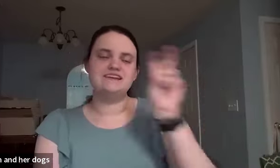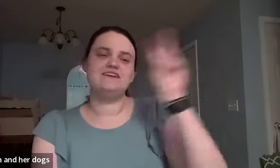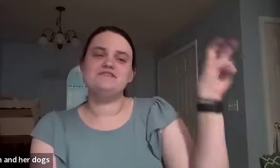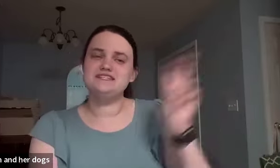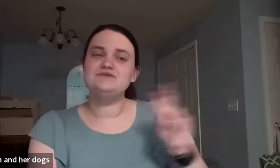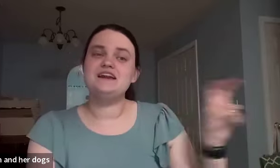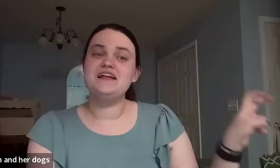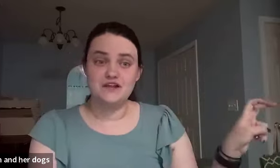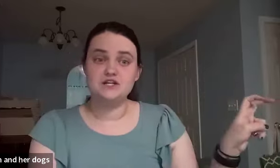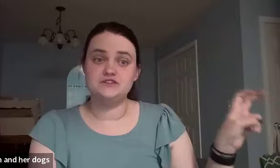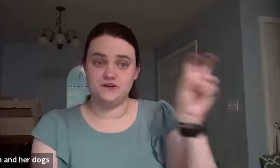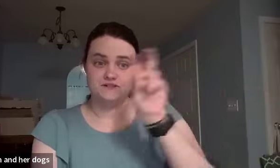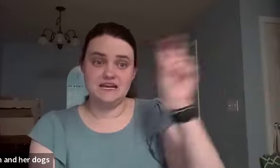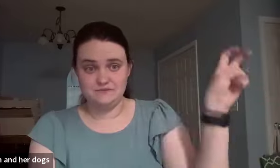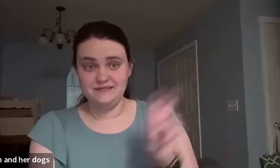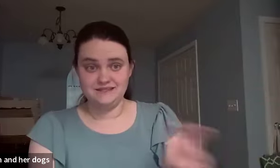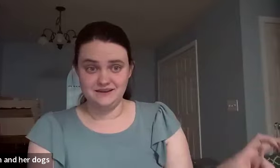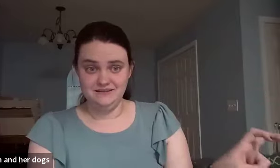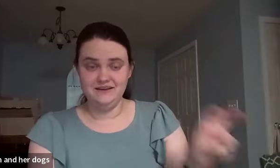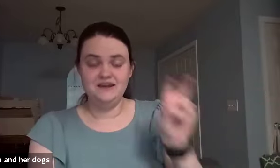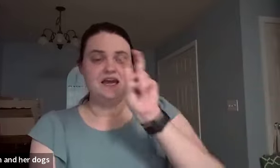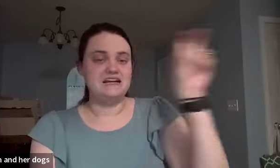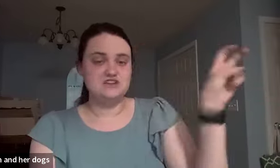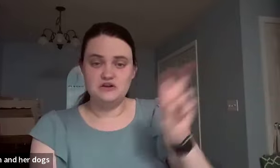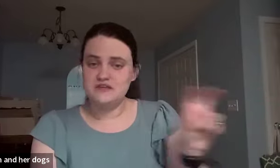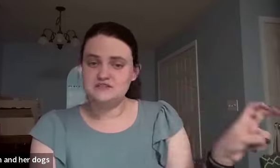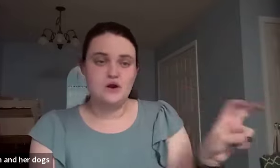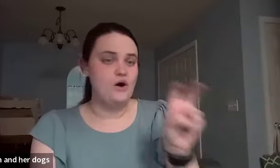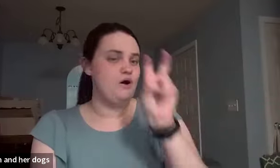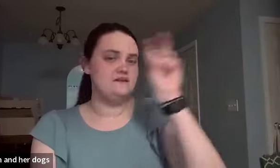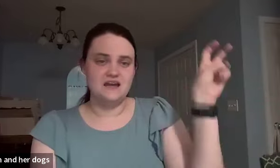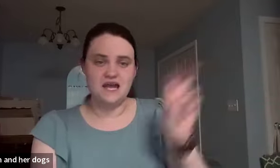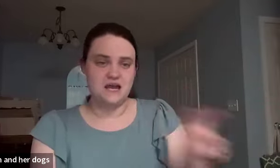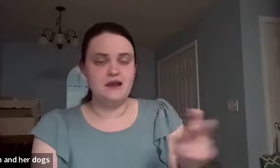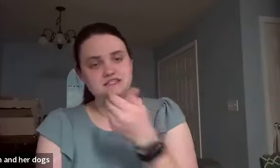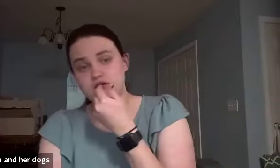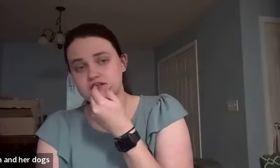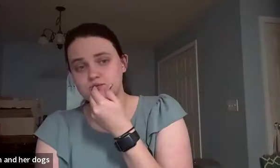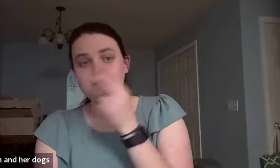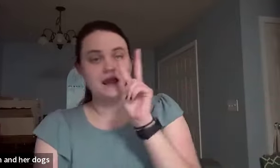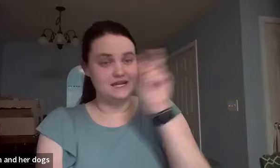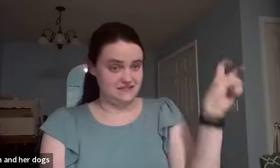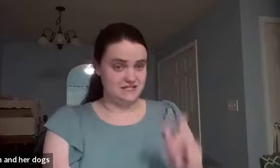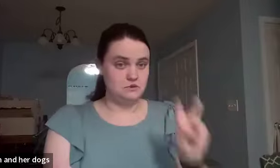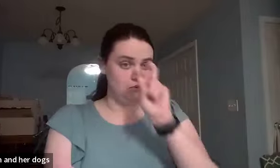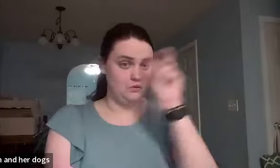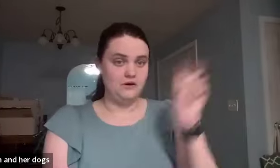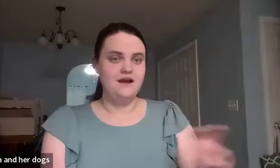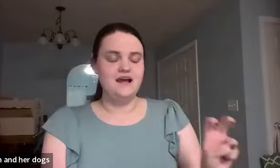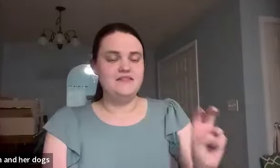Interestingly enough, this is what I learned first as pizza. And I saw this one all the time. I saw this one, but I did this one more. And